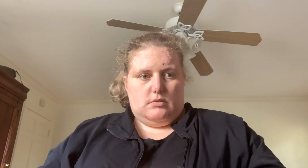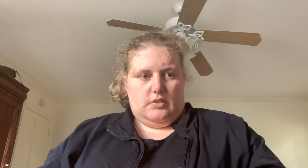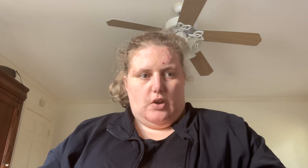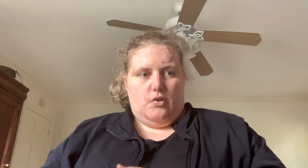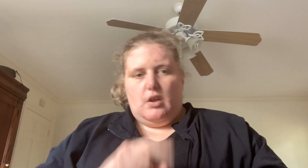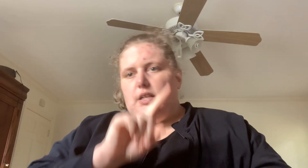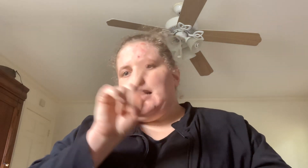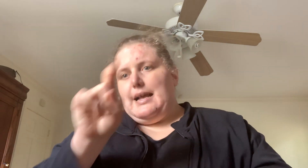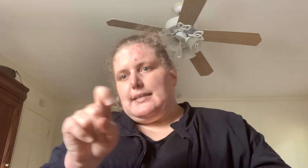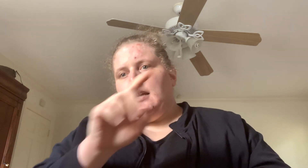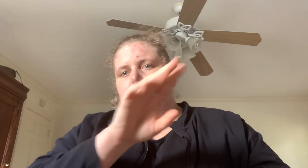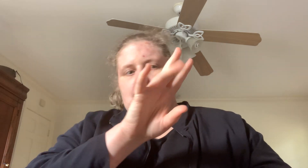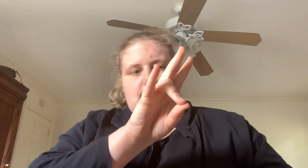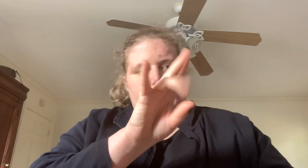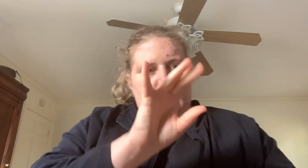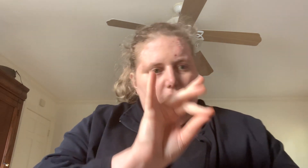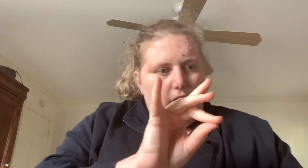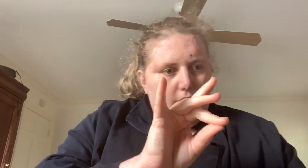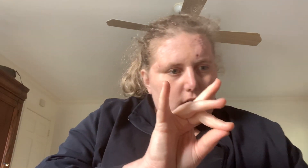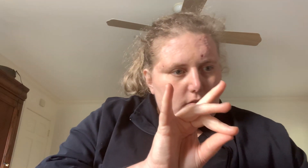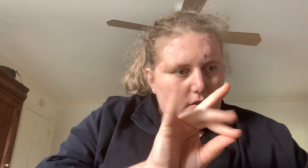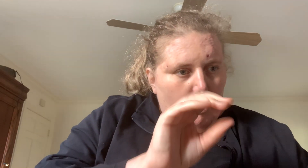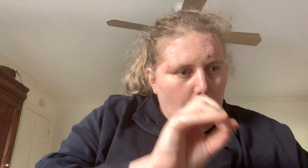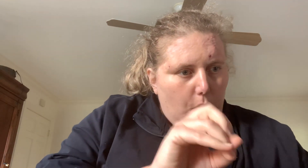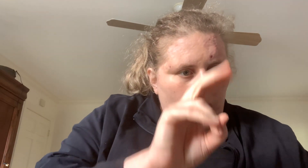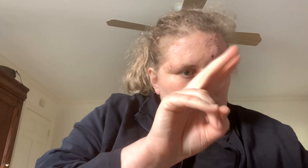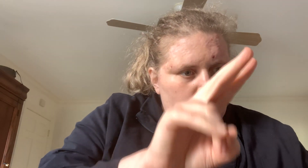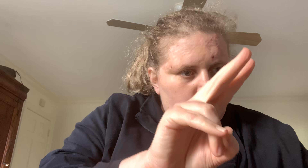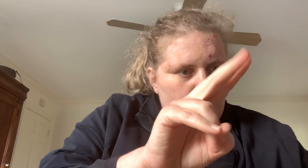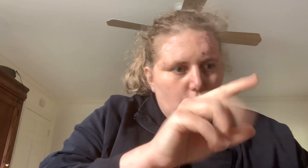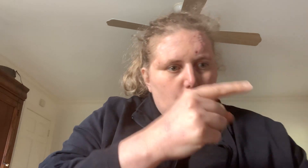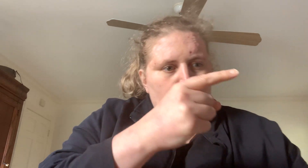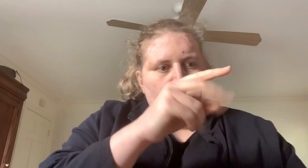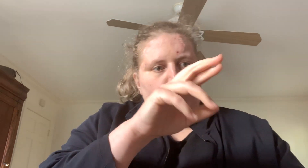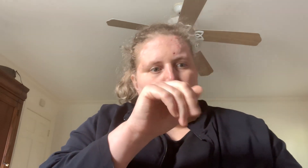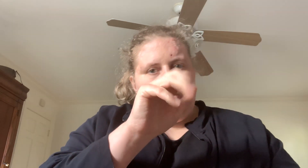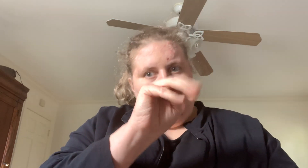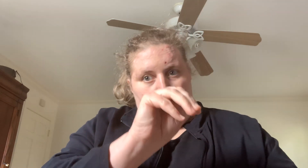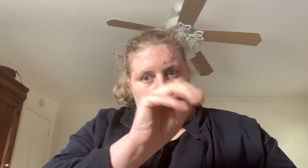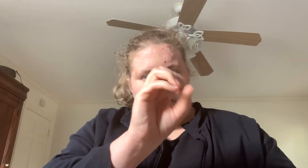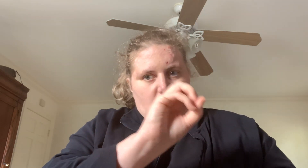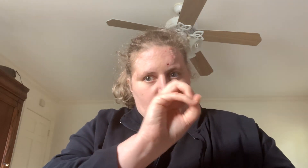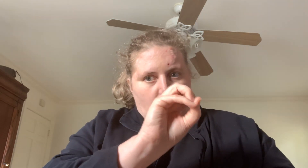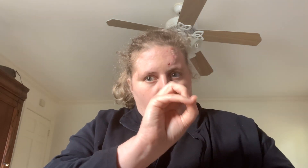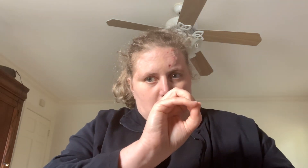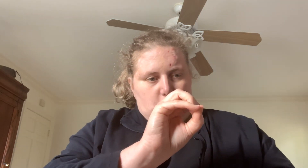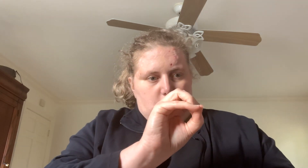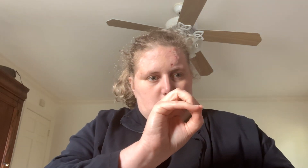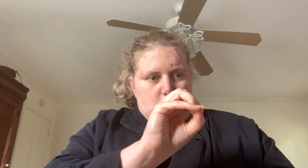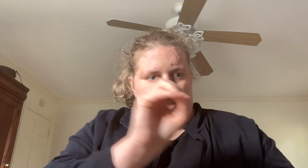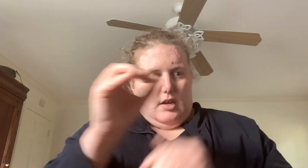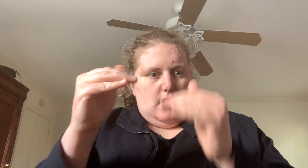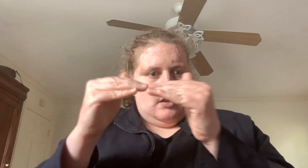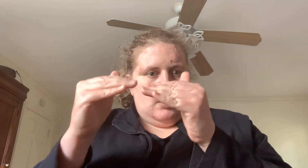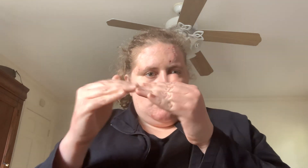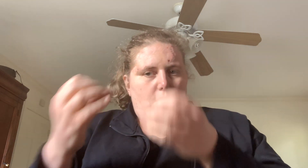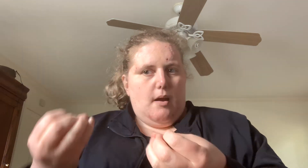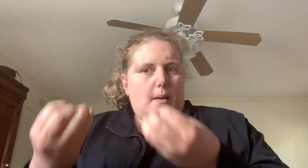Let's look at our question. We're given grams of oxygen. We want to know how many